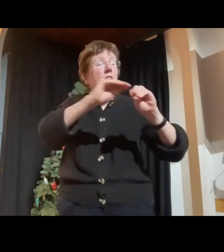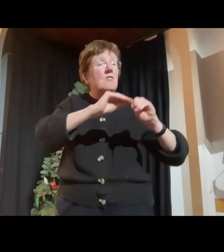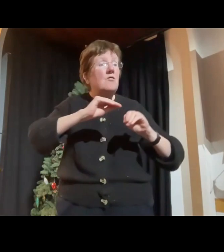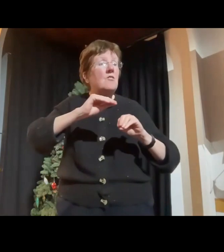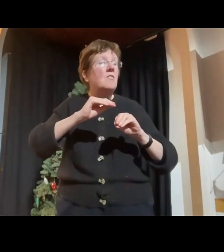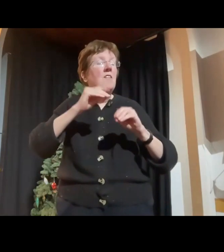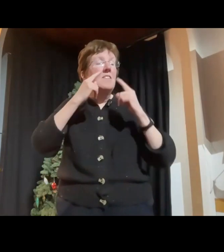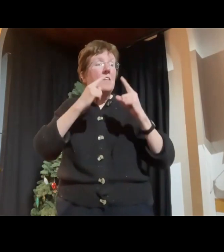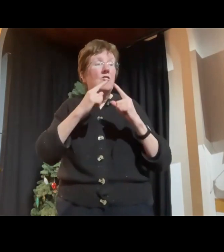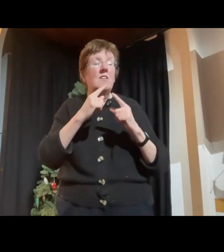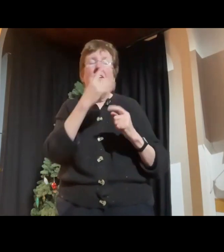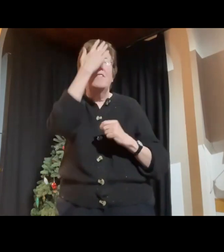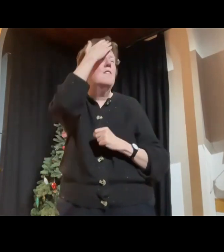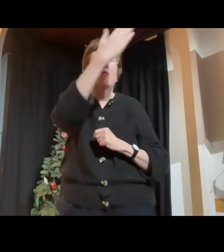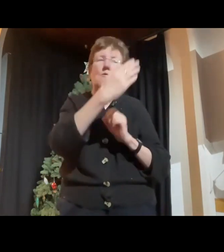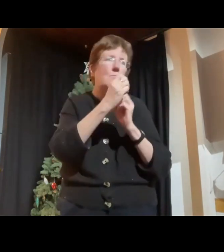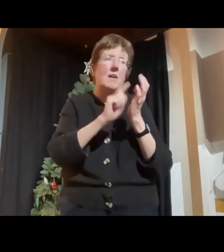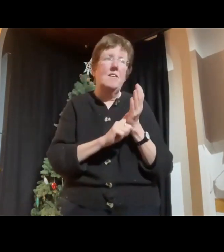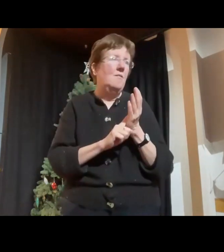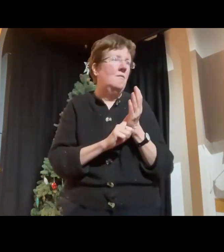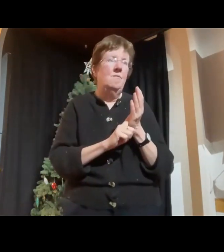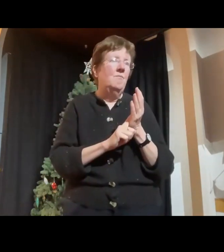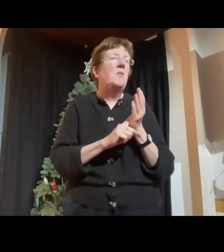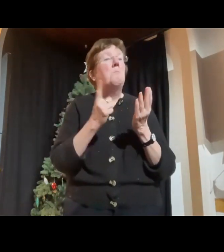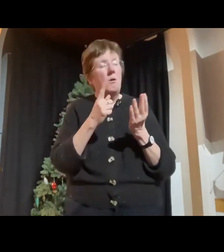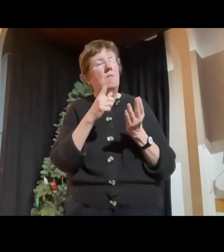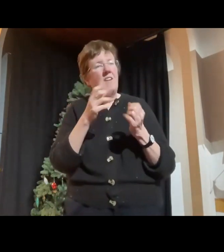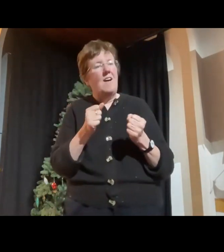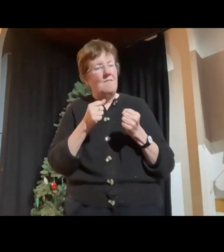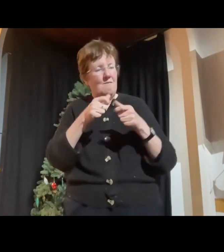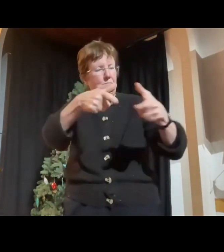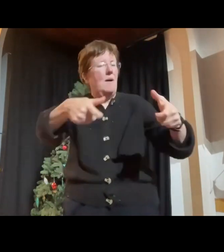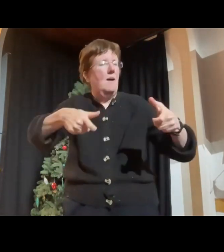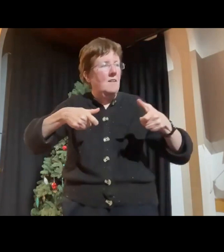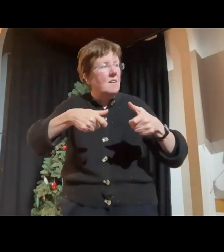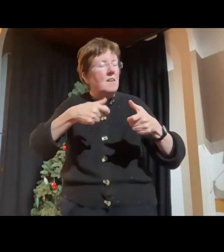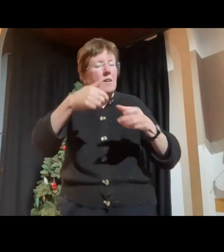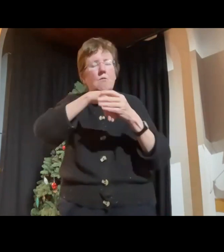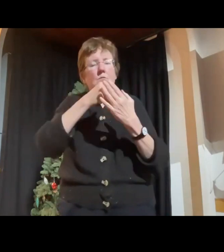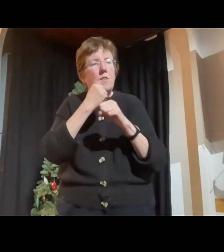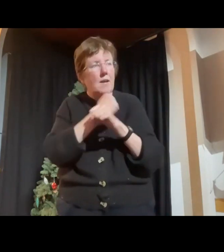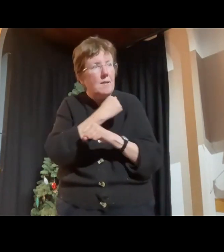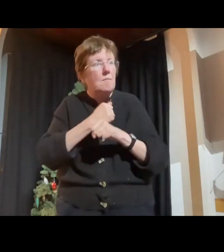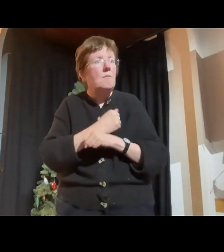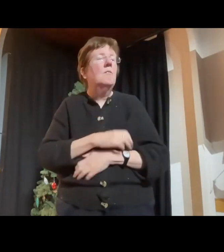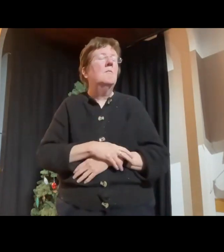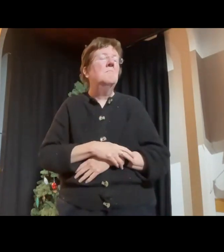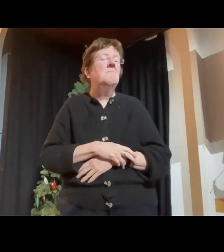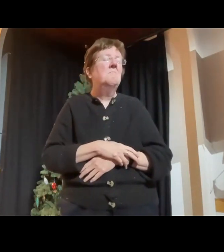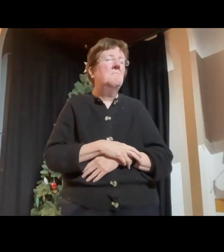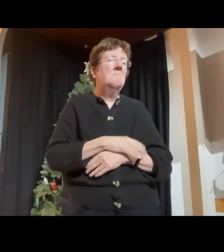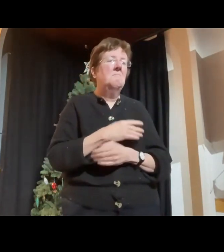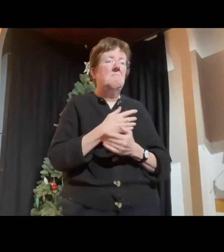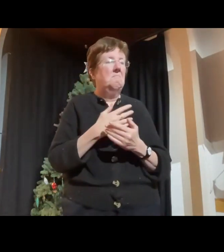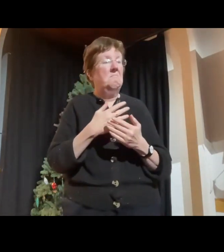it. It's taught often by teachers who don't know BSL, but they have the resource pack to support them, and that